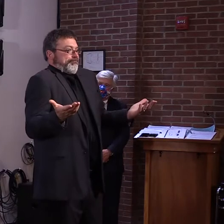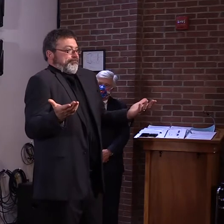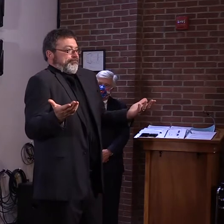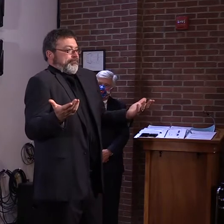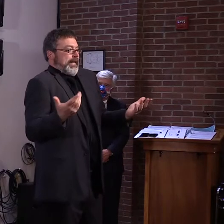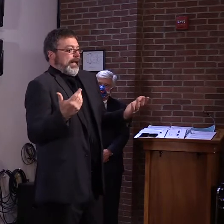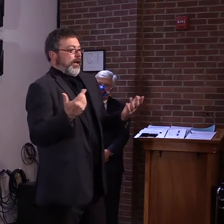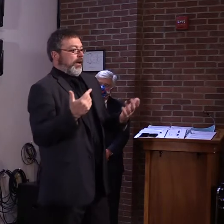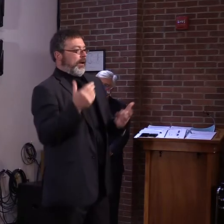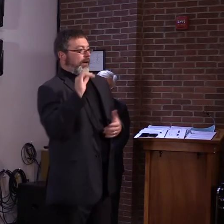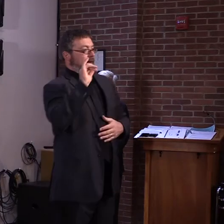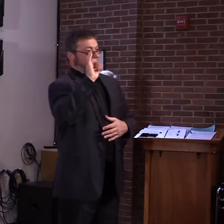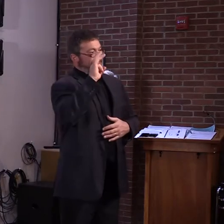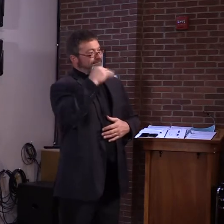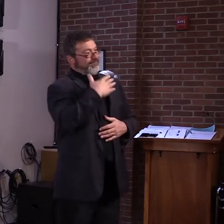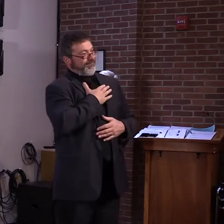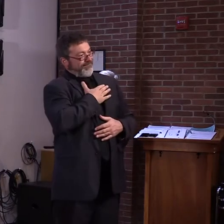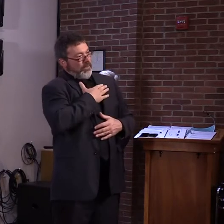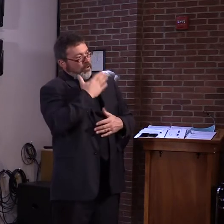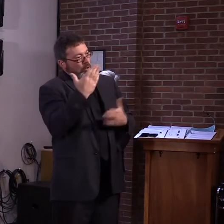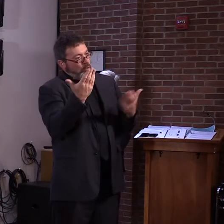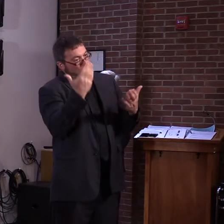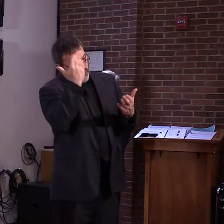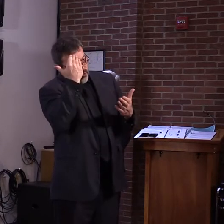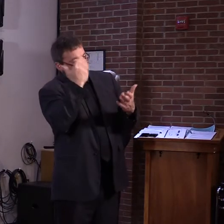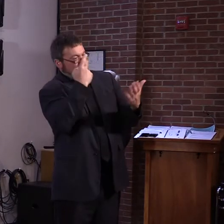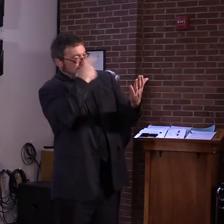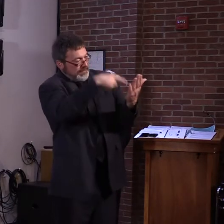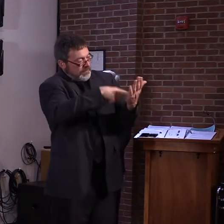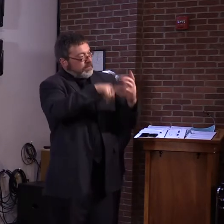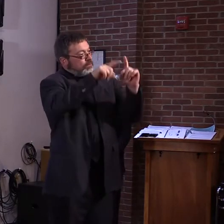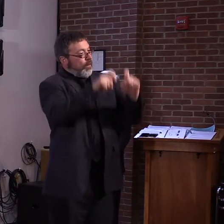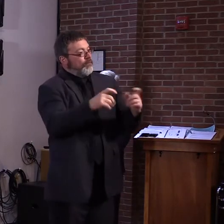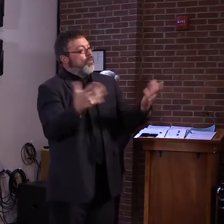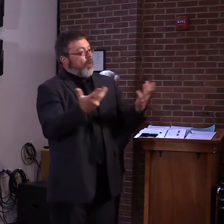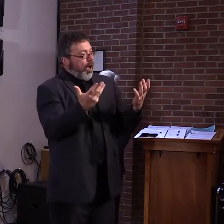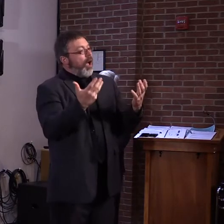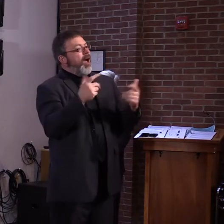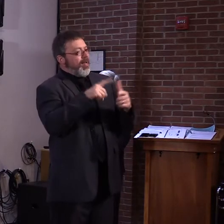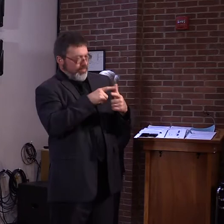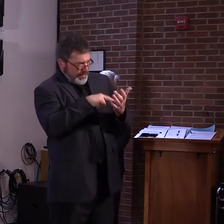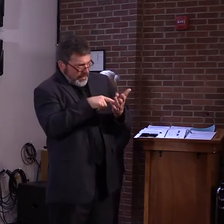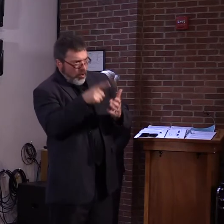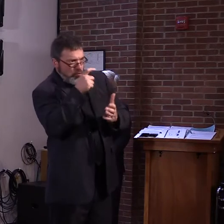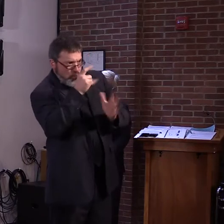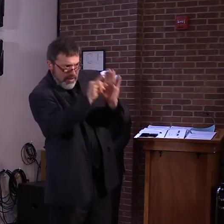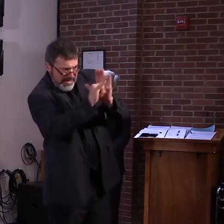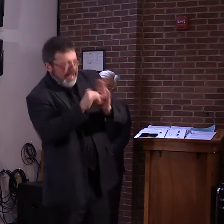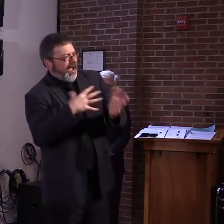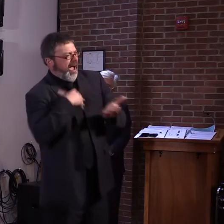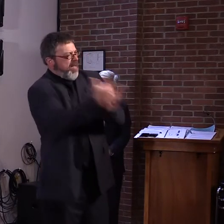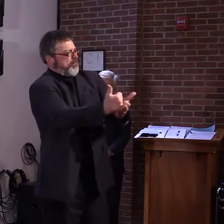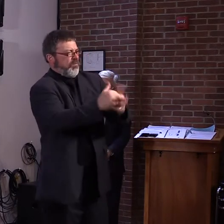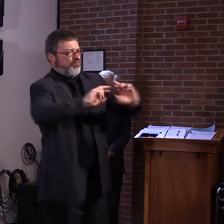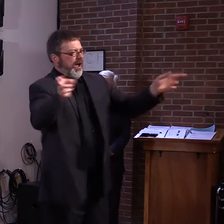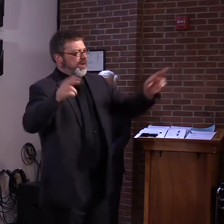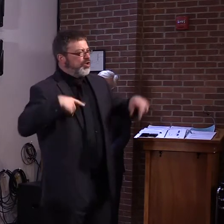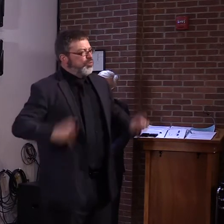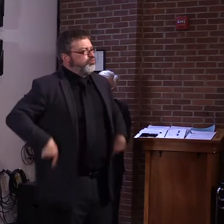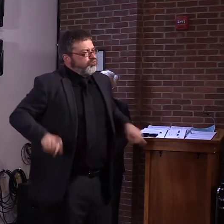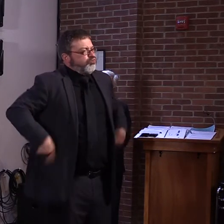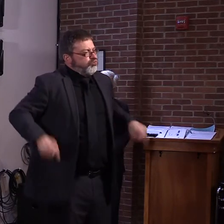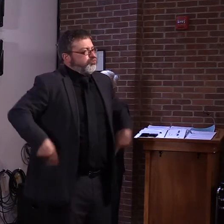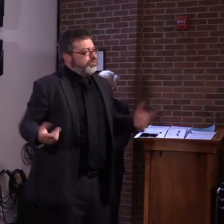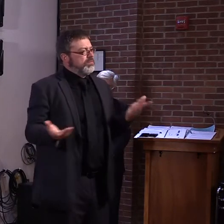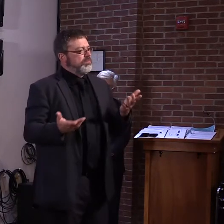about them, please let us know, and we'll do whatever we can to assist them. Okay. As a follow-up